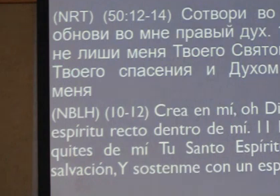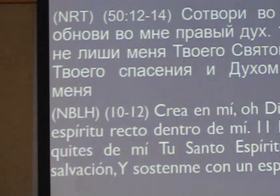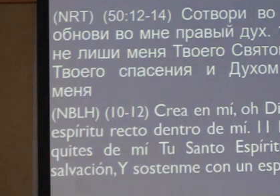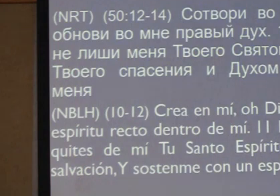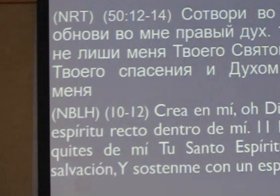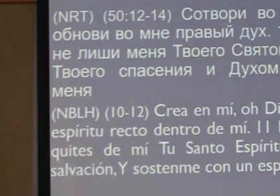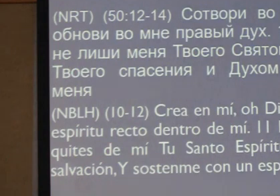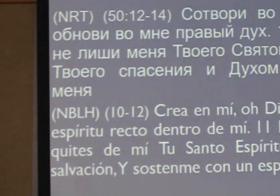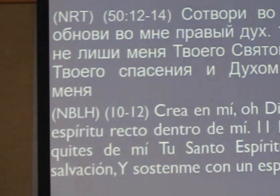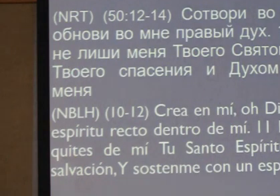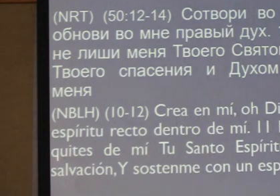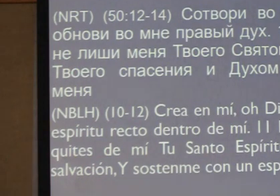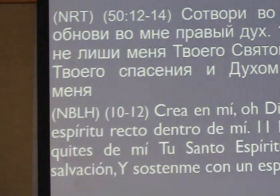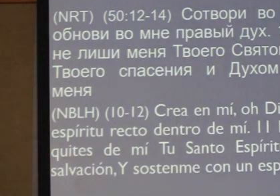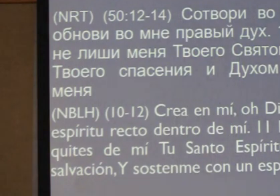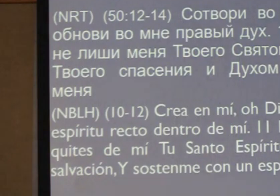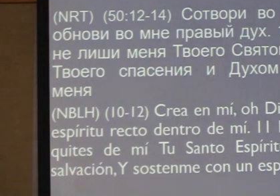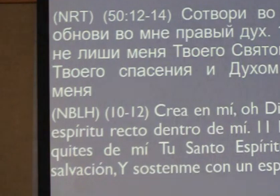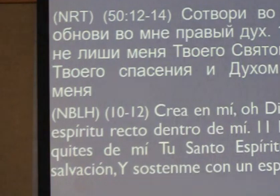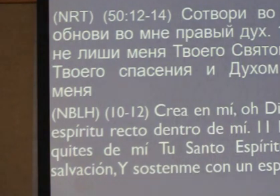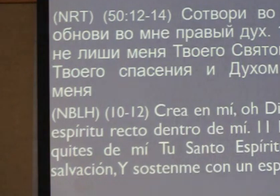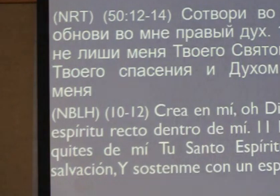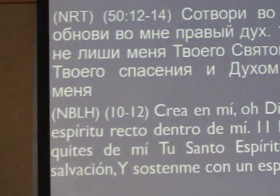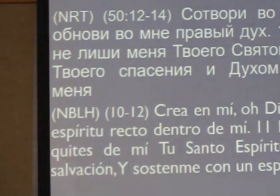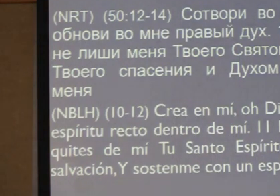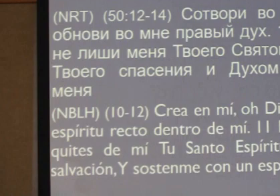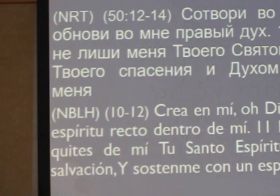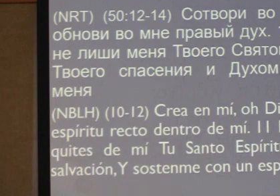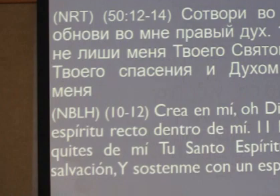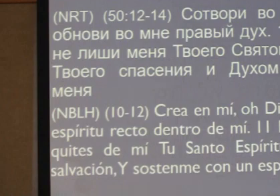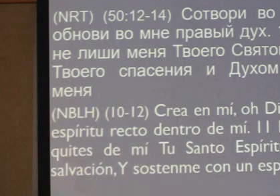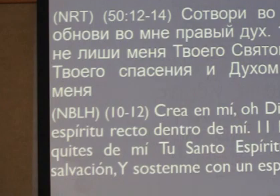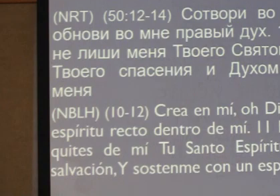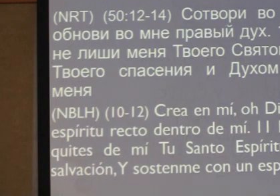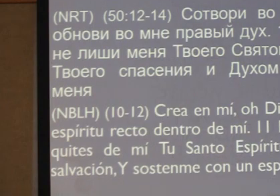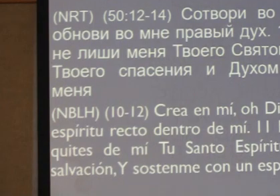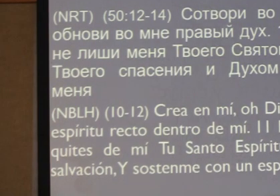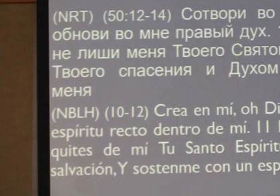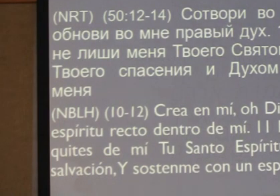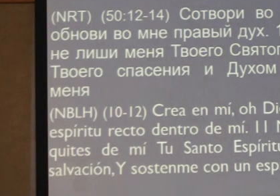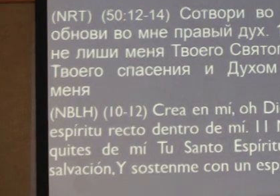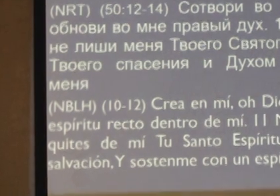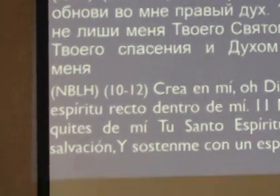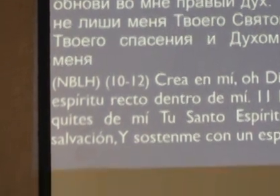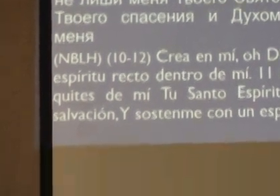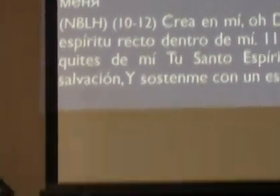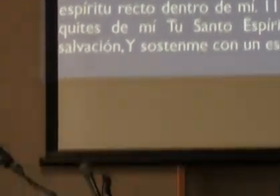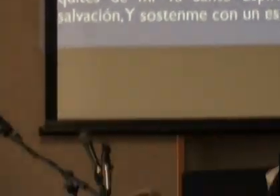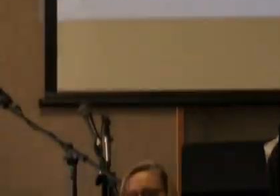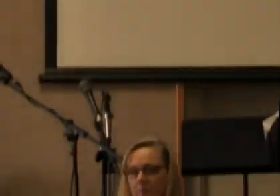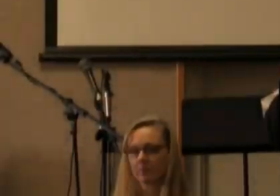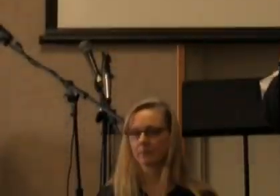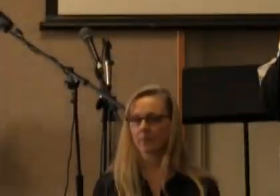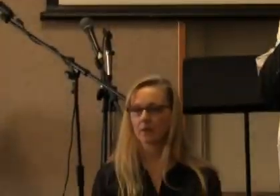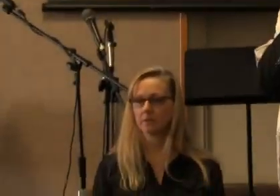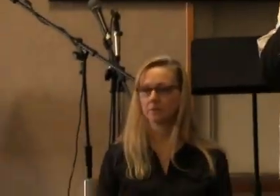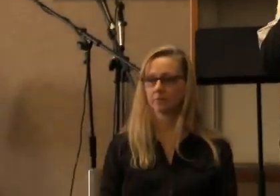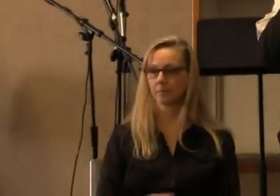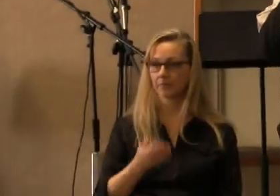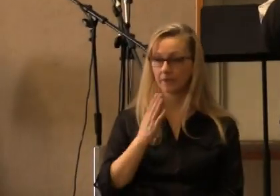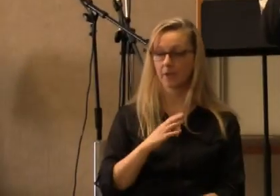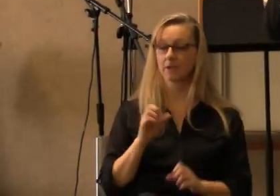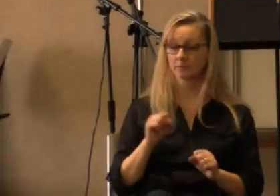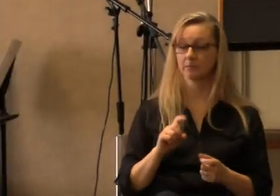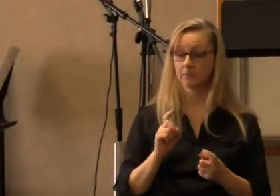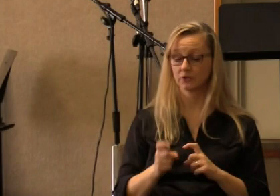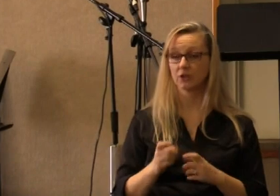your salvation and sustain me with a willing spirit. God can change the heart. Yeshua gave